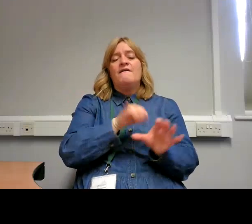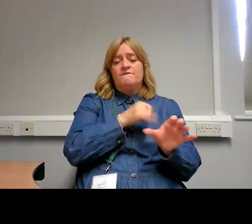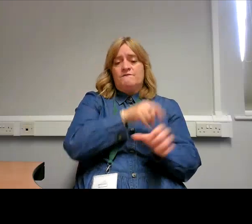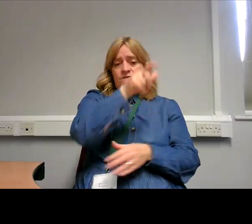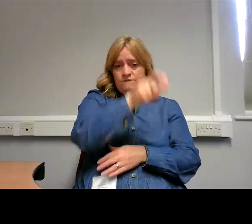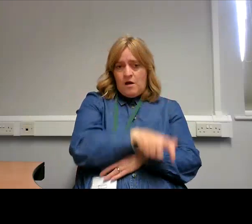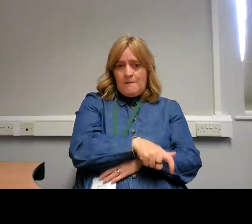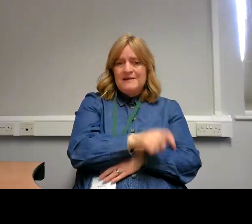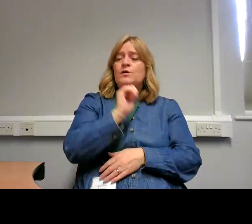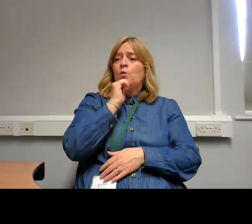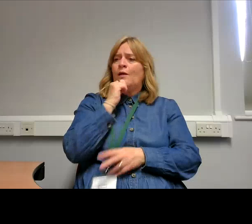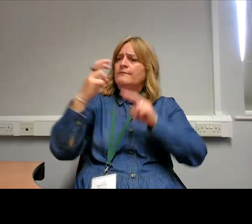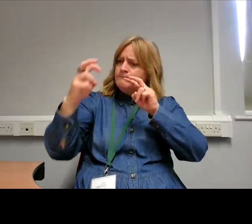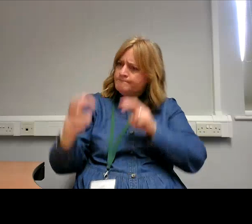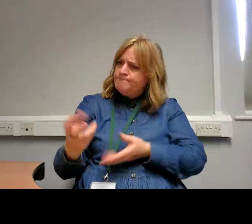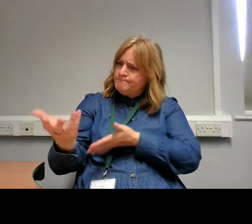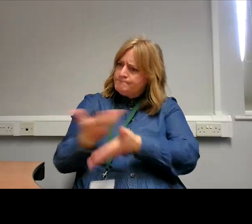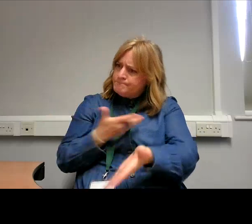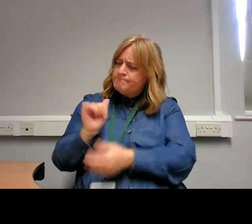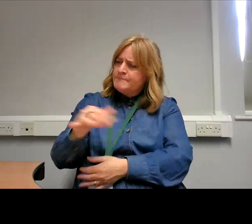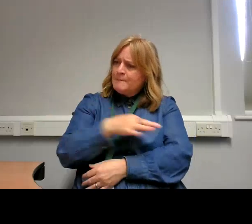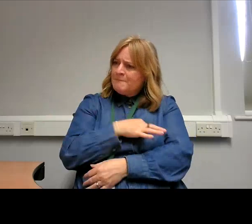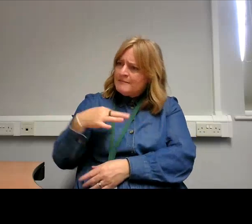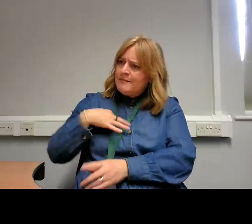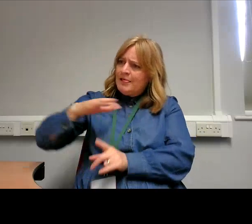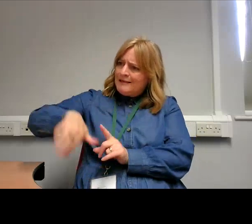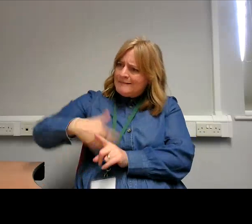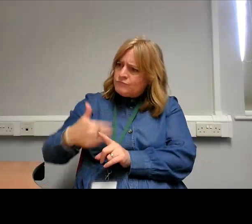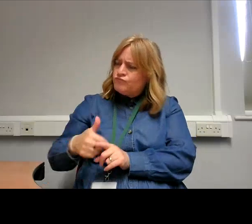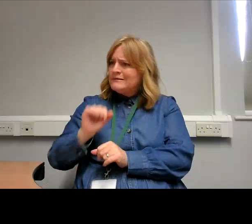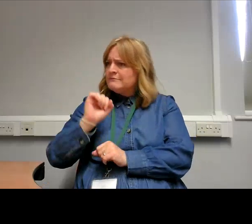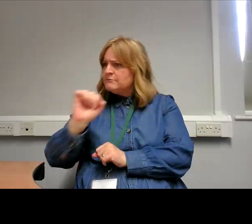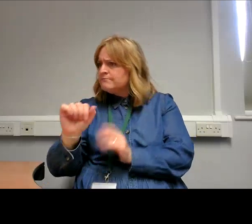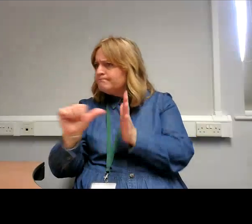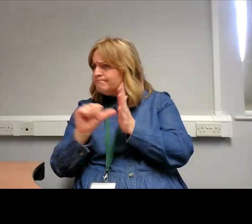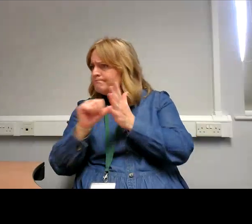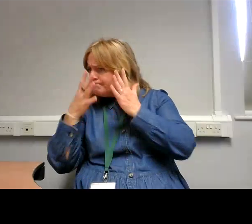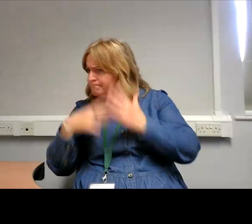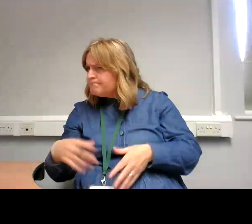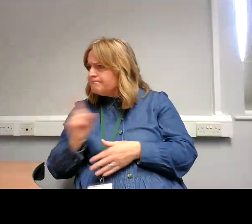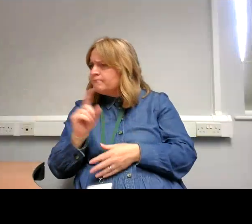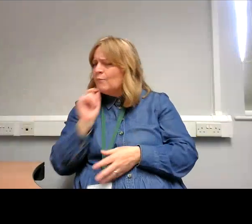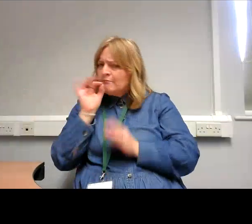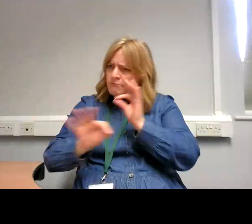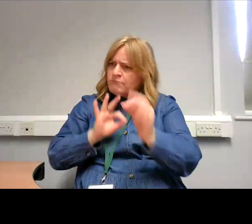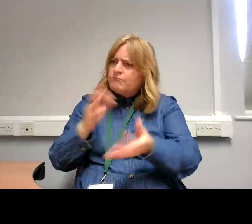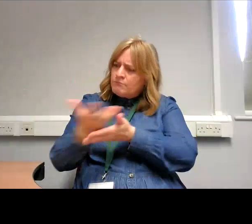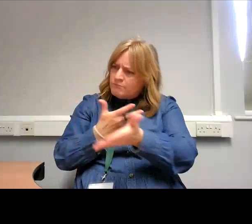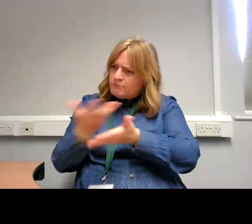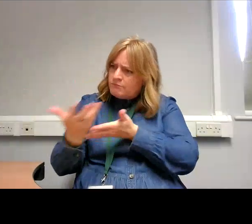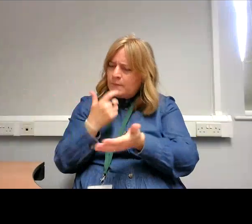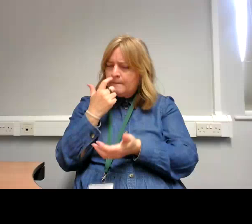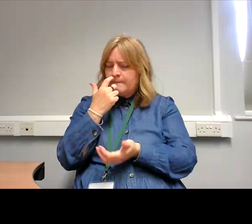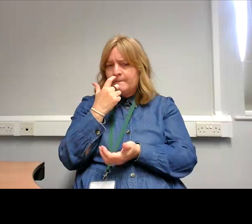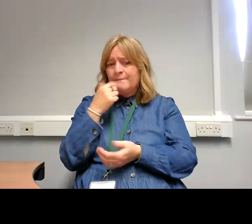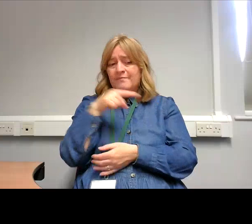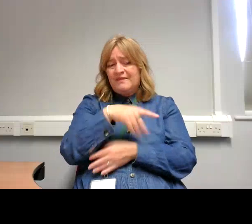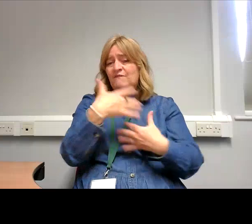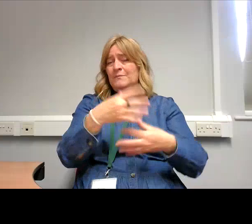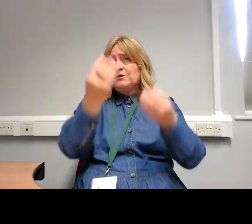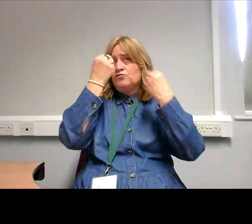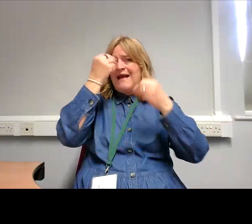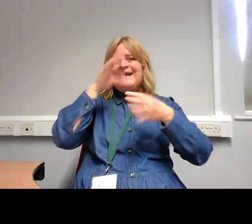you lots of questions and find out a little bit about the background to the complaint, etc. So there's kind of training around consultations in terms of